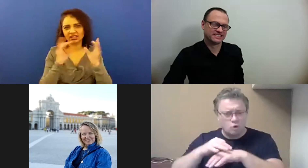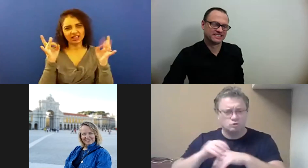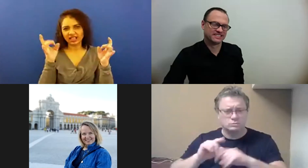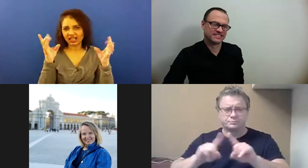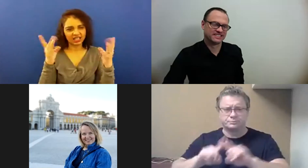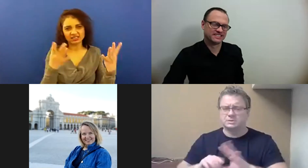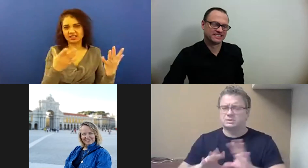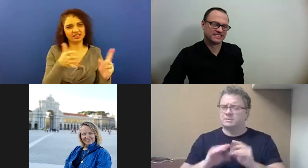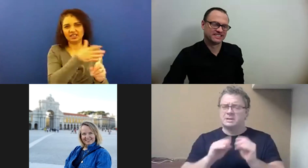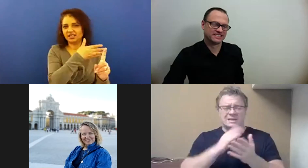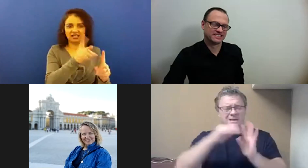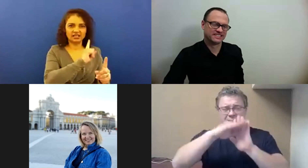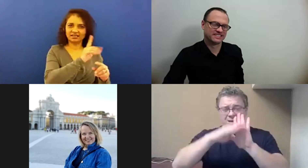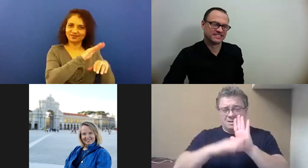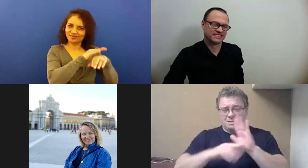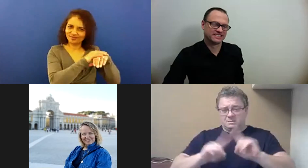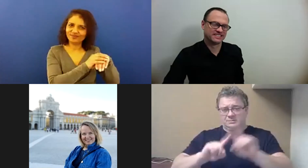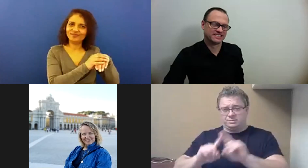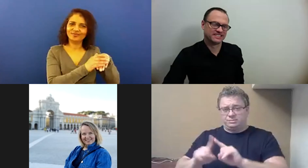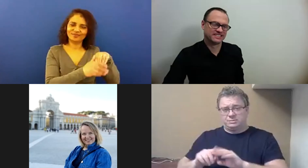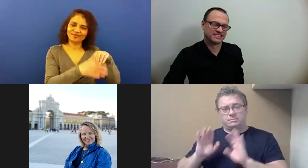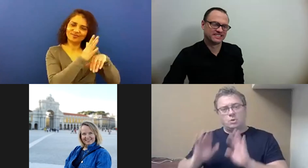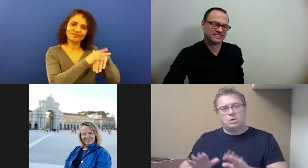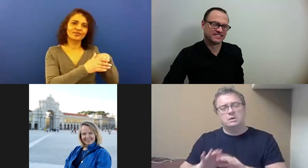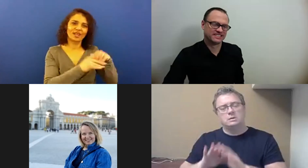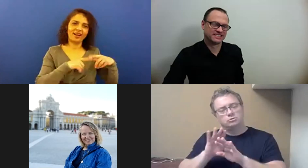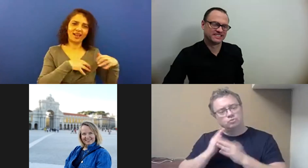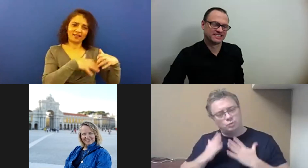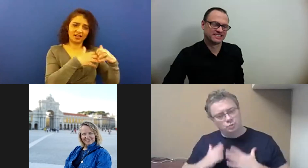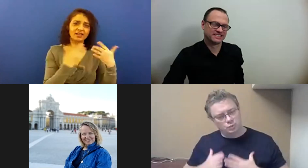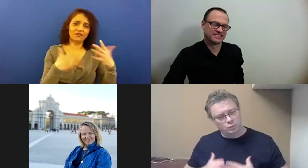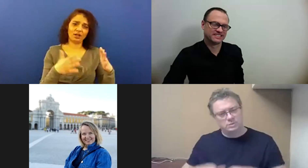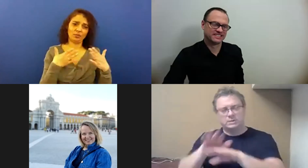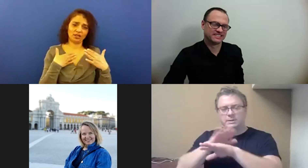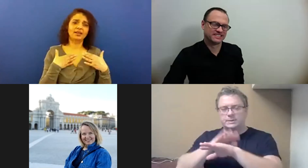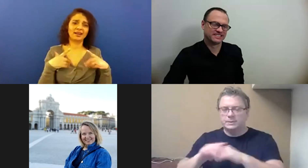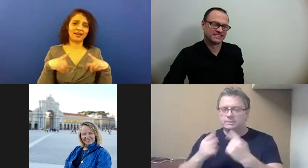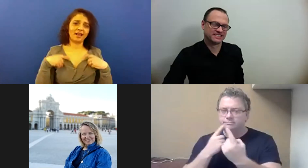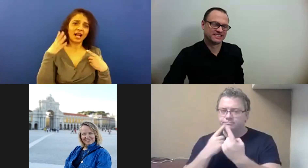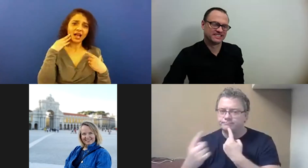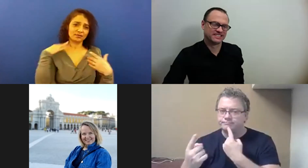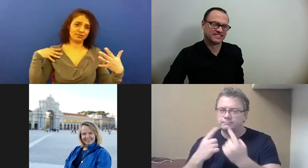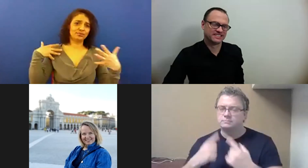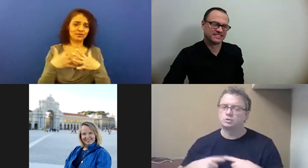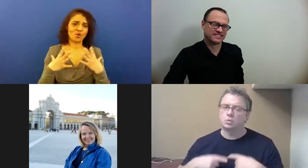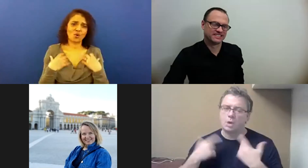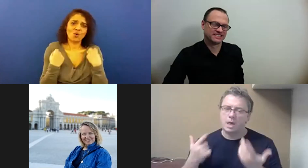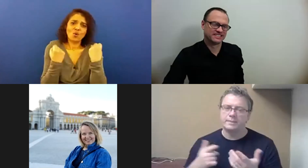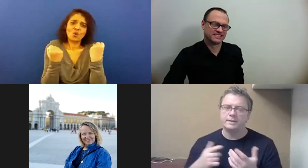the existence of deaf Roma, about the unemployment on the deaf Roma, about the abuse happening among deaf